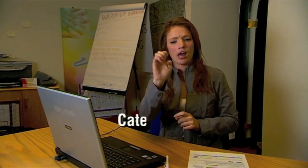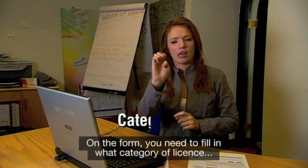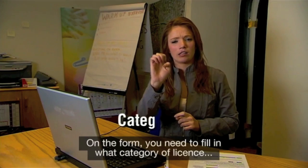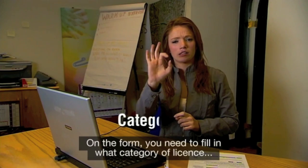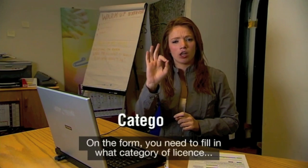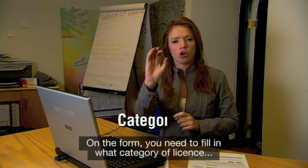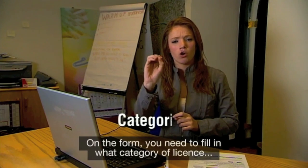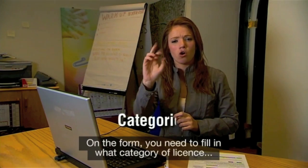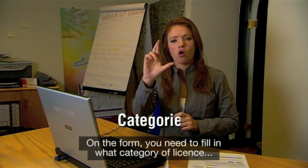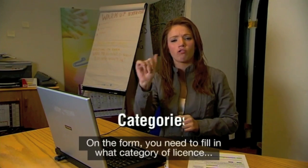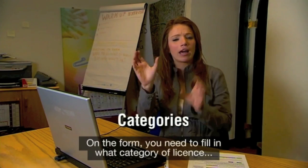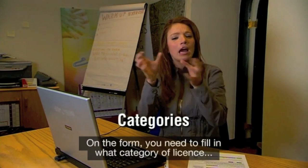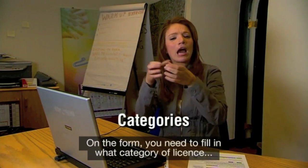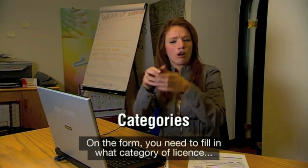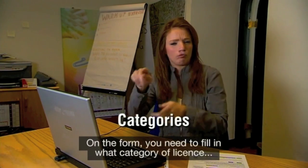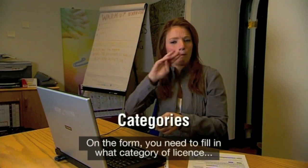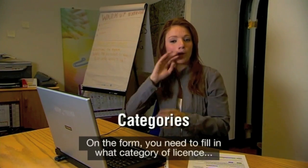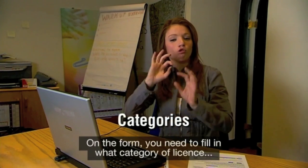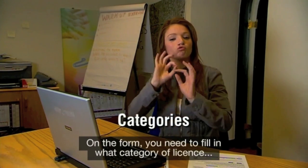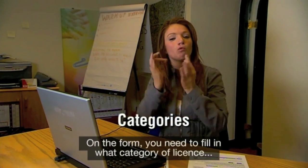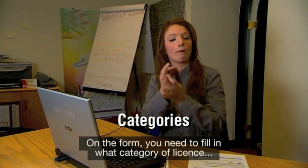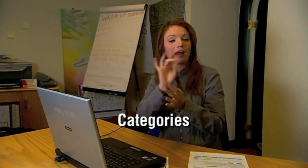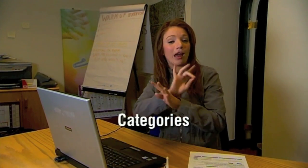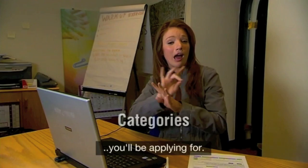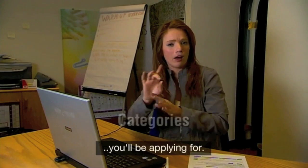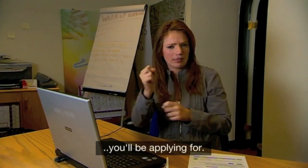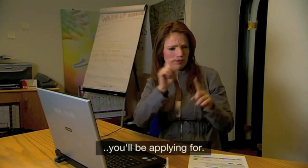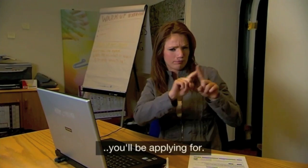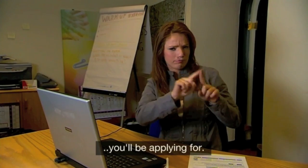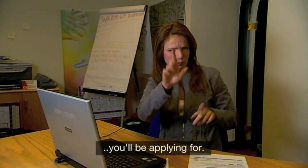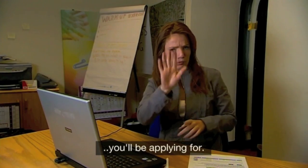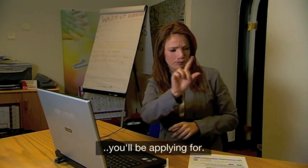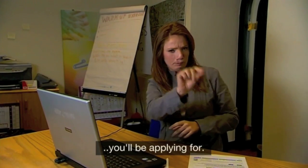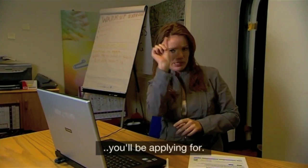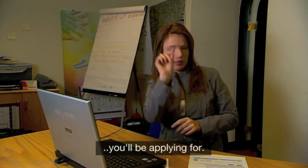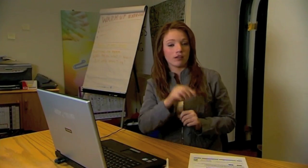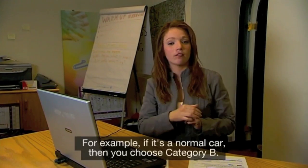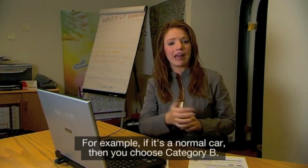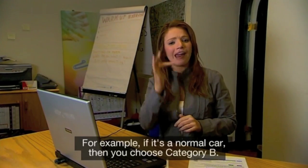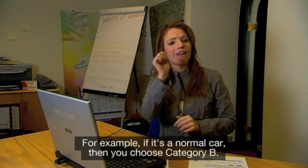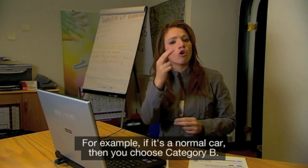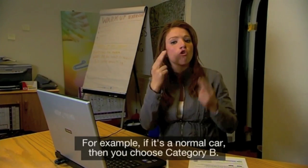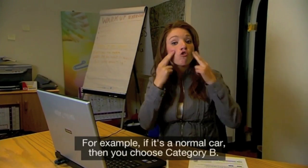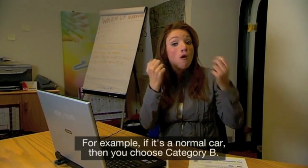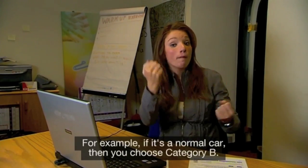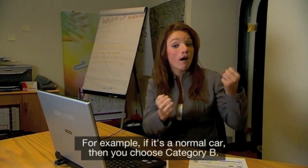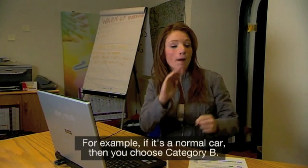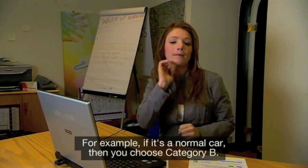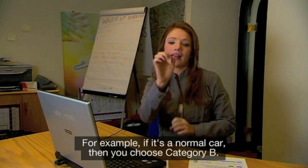On the form, you need to fill in what category of licence you'll be applying for. For example, if it's a normal car, then you choose